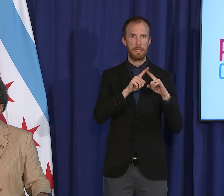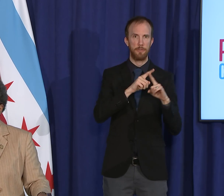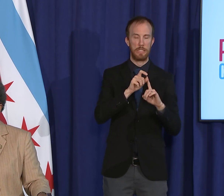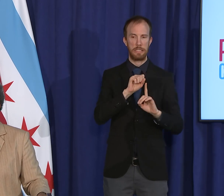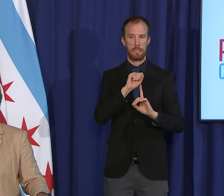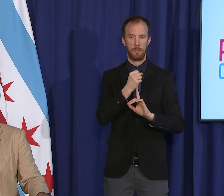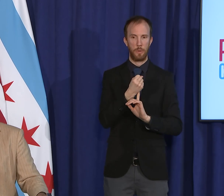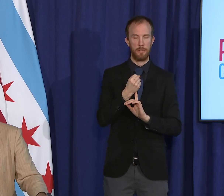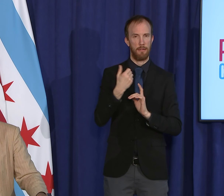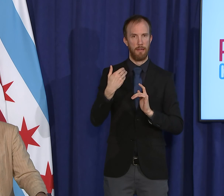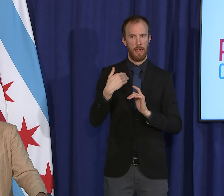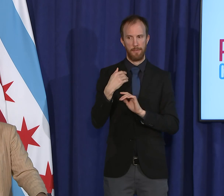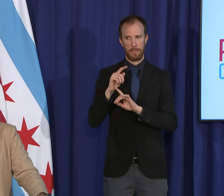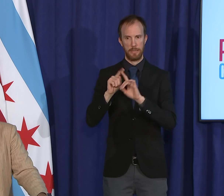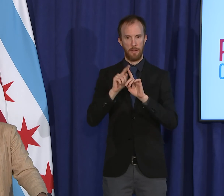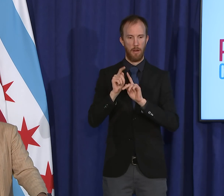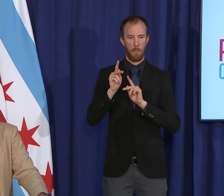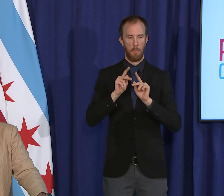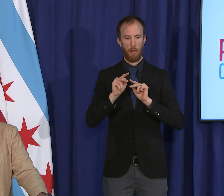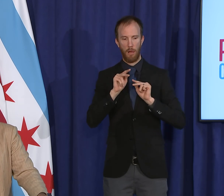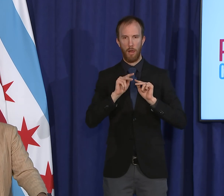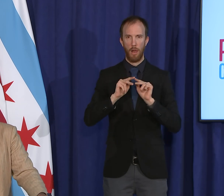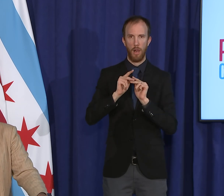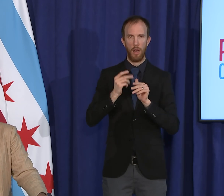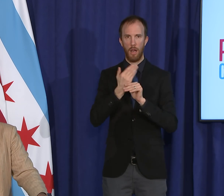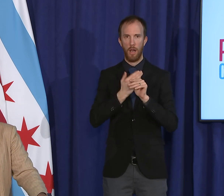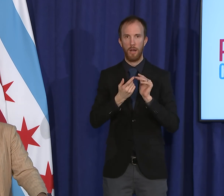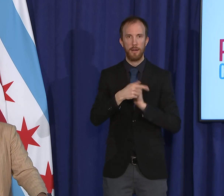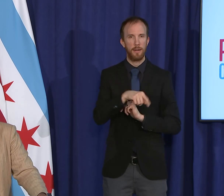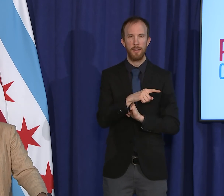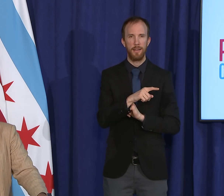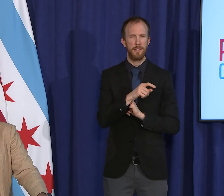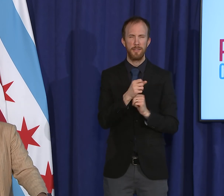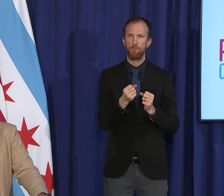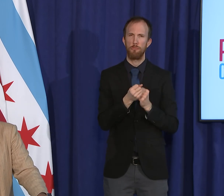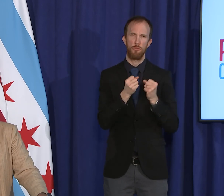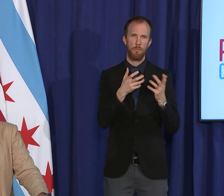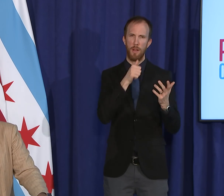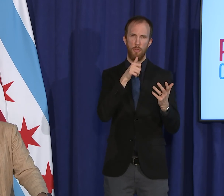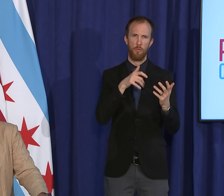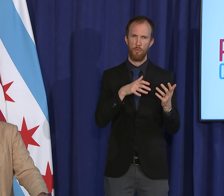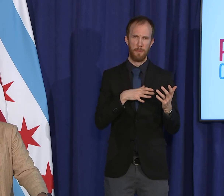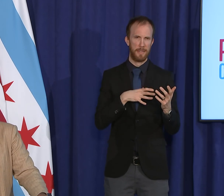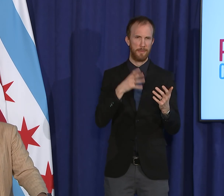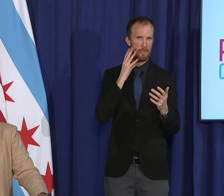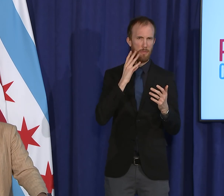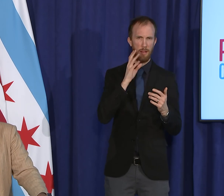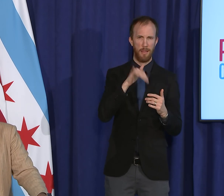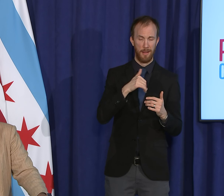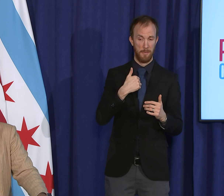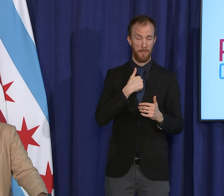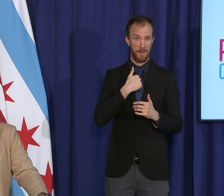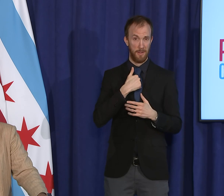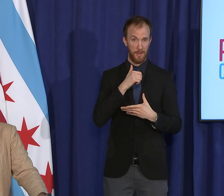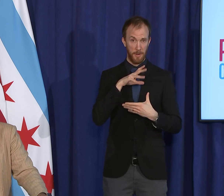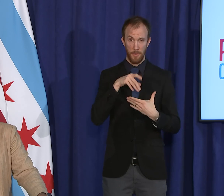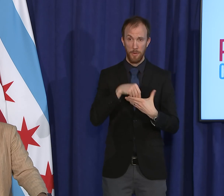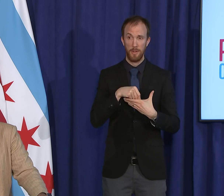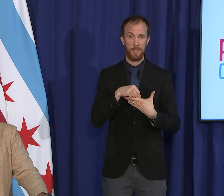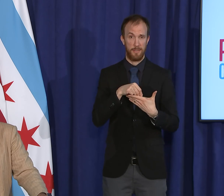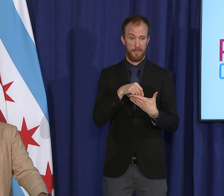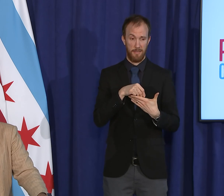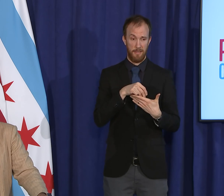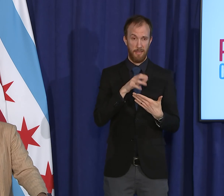of uncomfortable circumstances that way too many women, and myself included, have experienced in